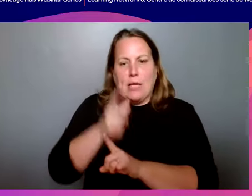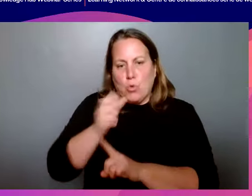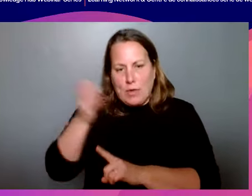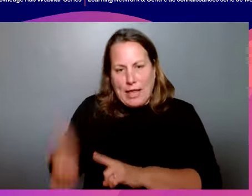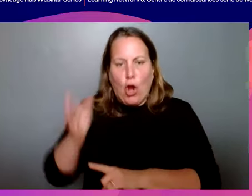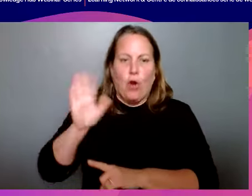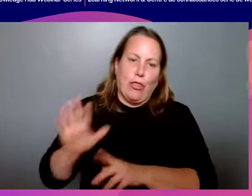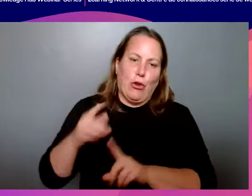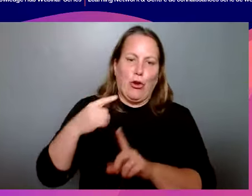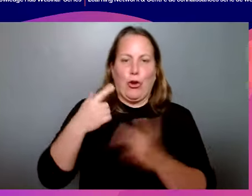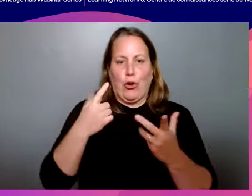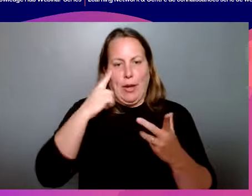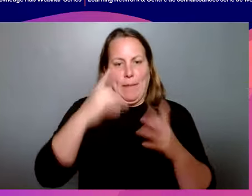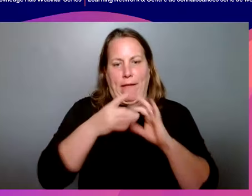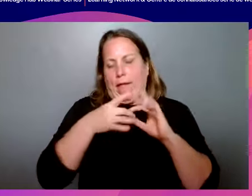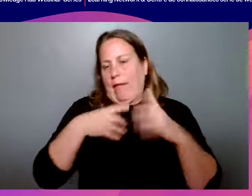survivors.